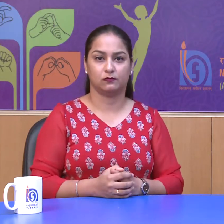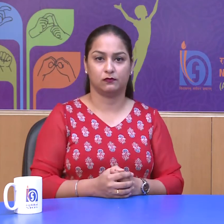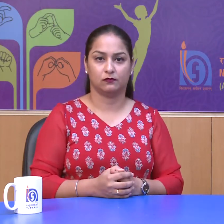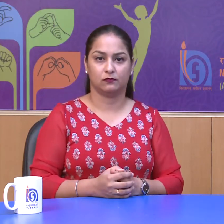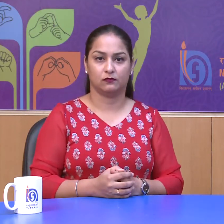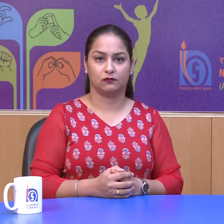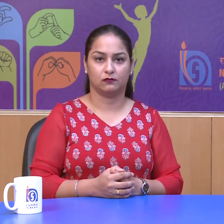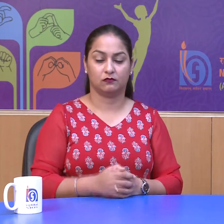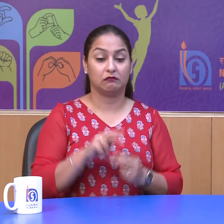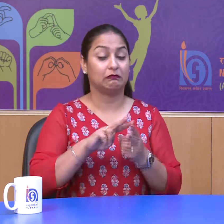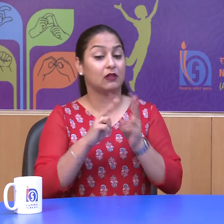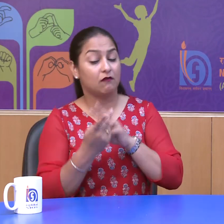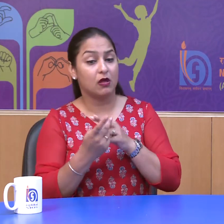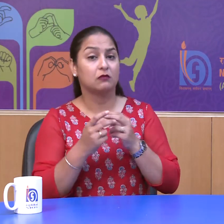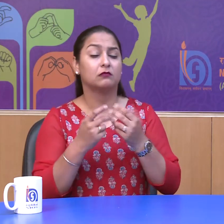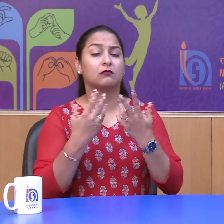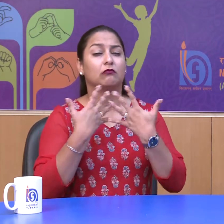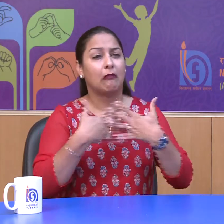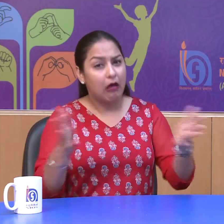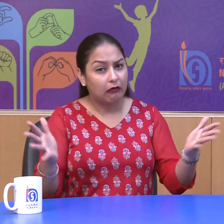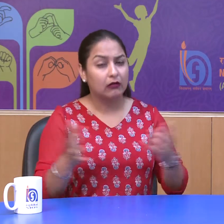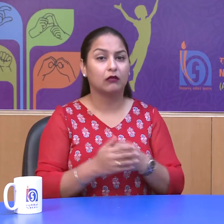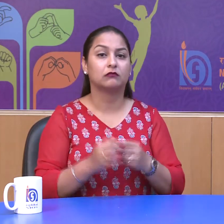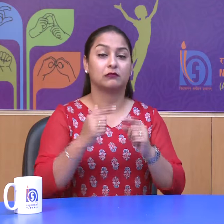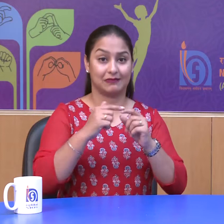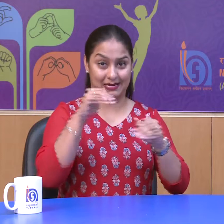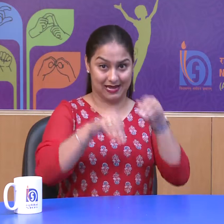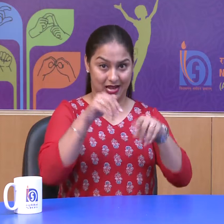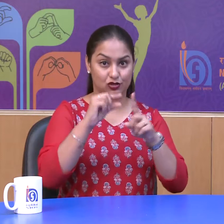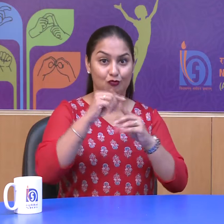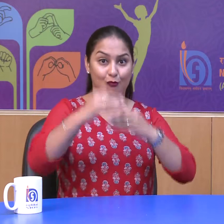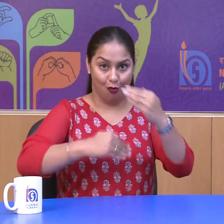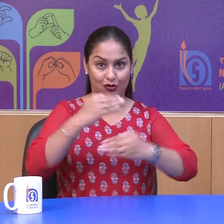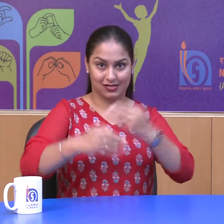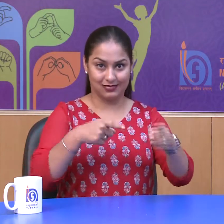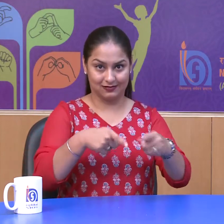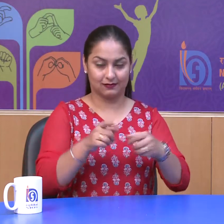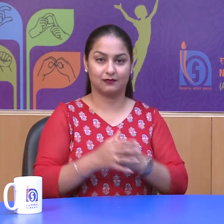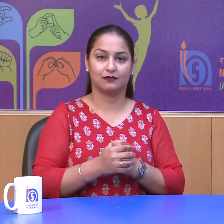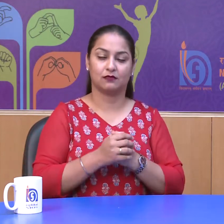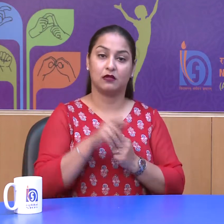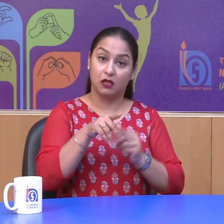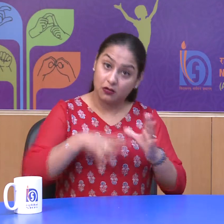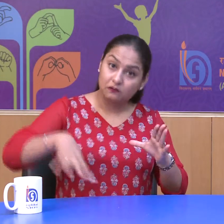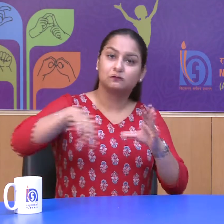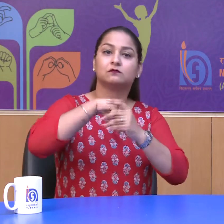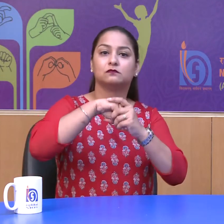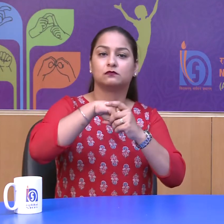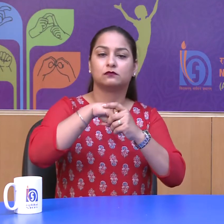Even in respect of election process, it includes